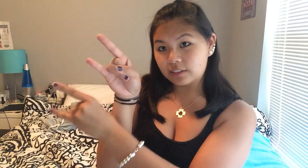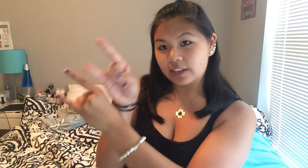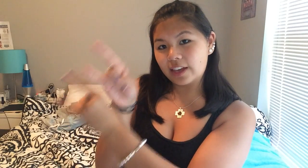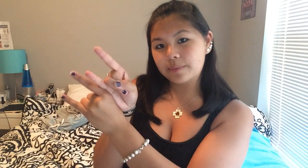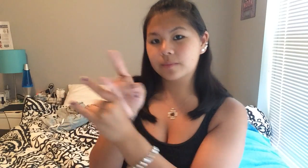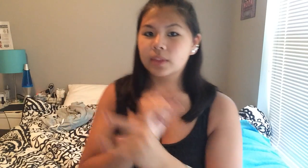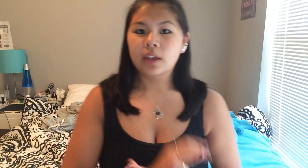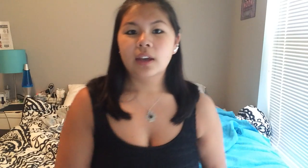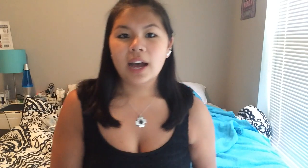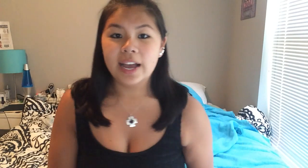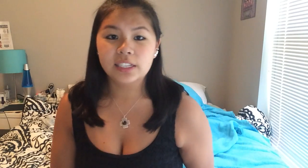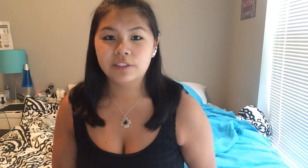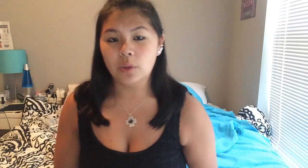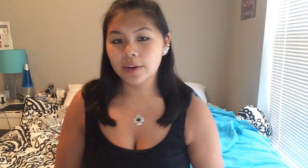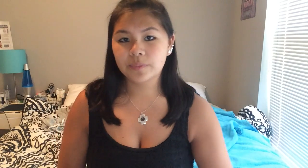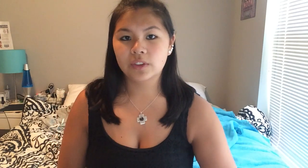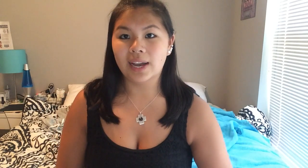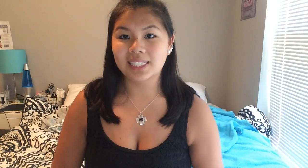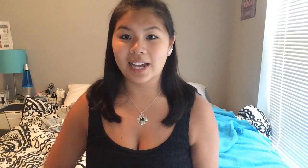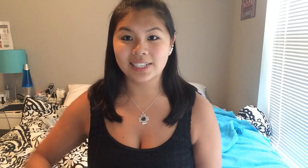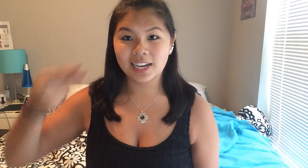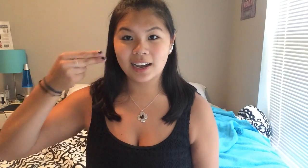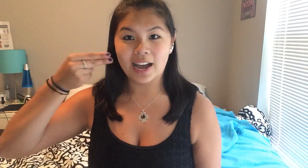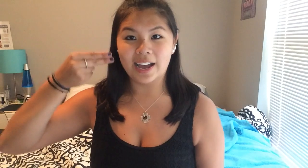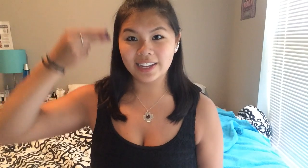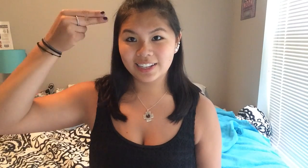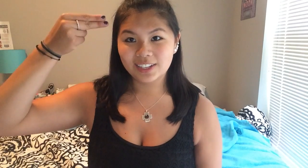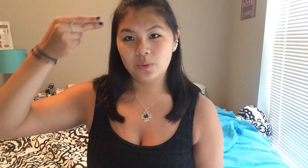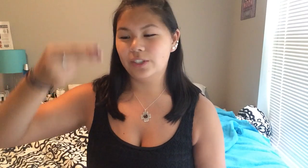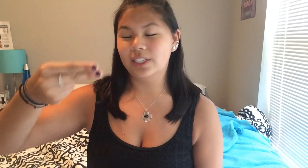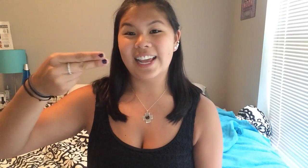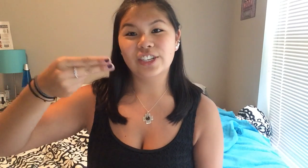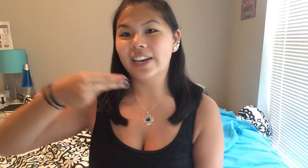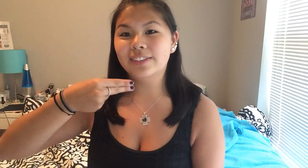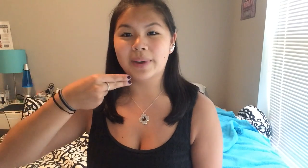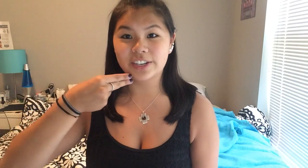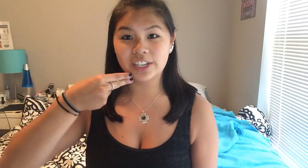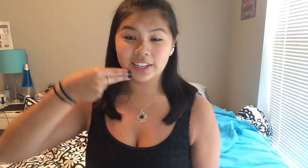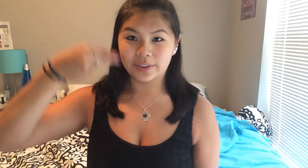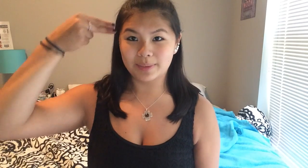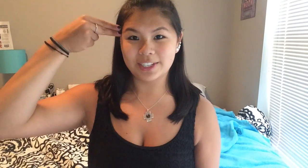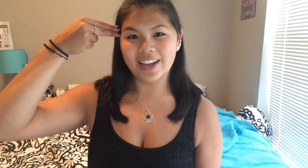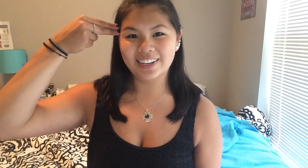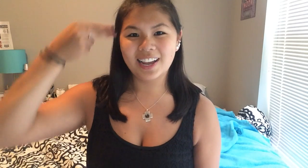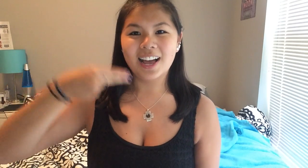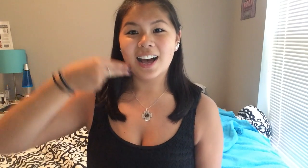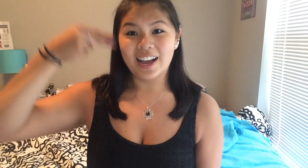like that. Highest floor, so I signed high, which is an H hand by your chin going up to your head.